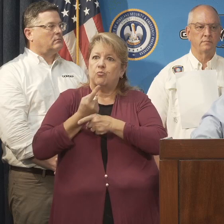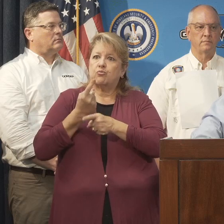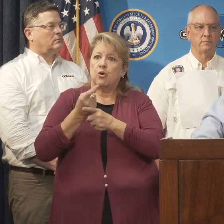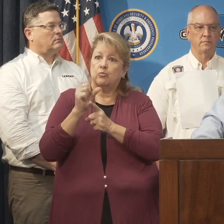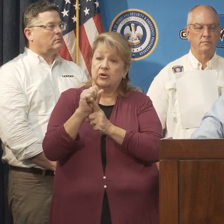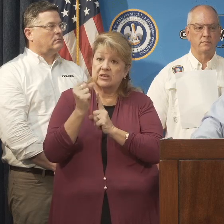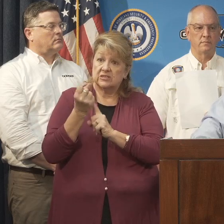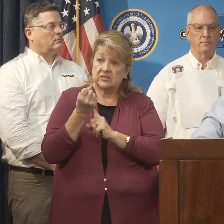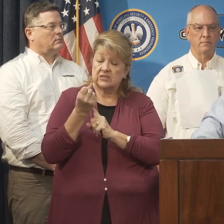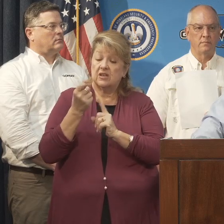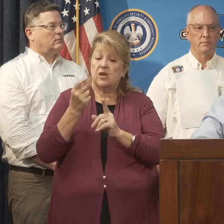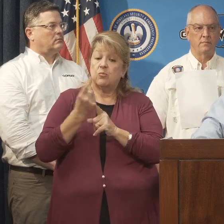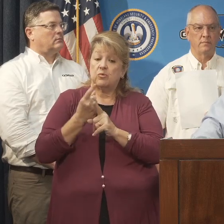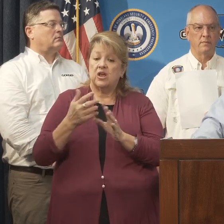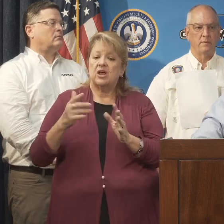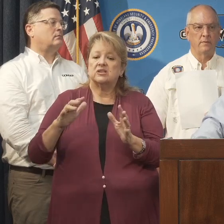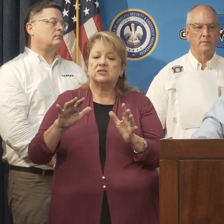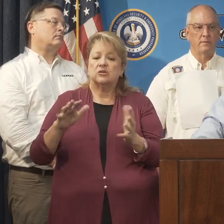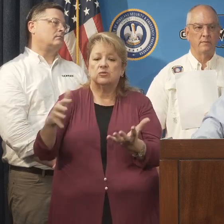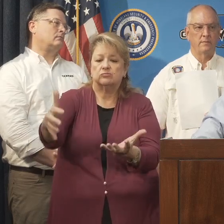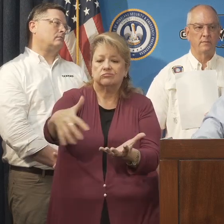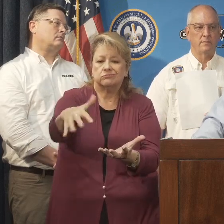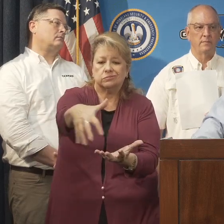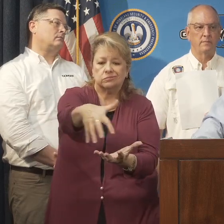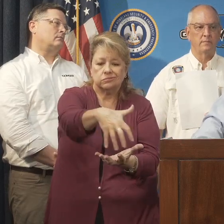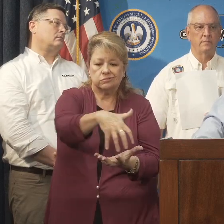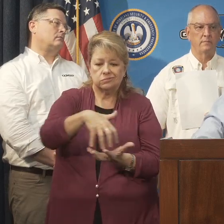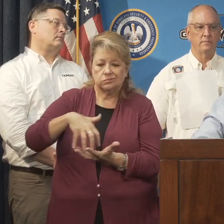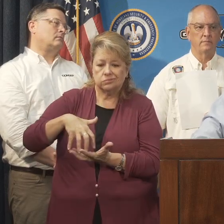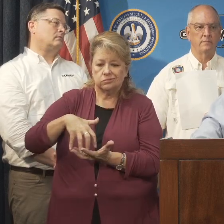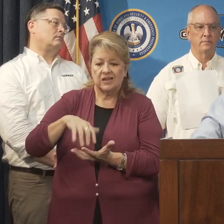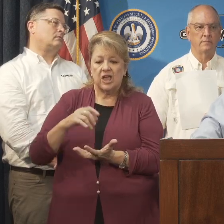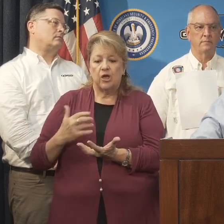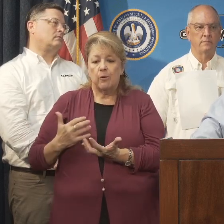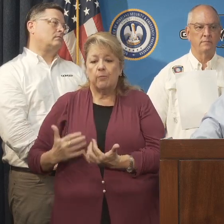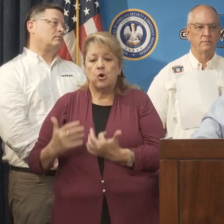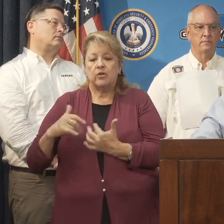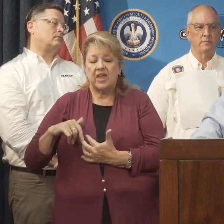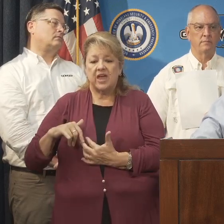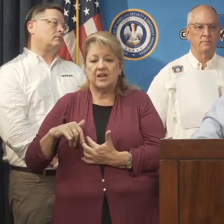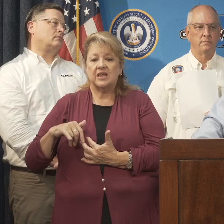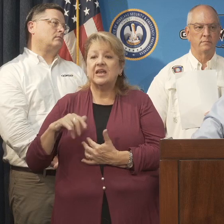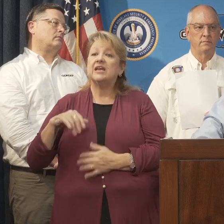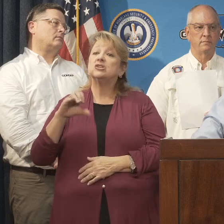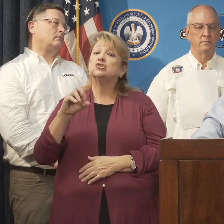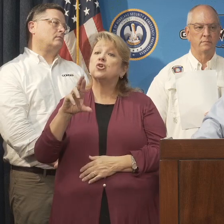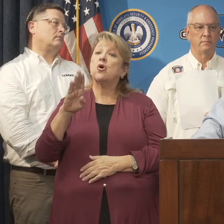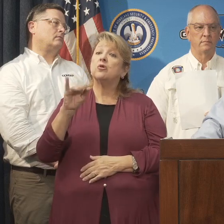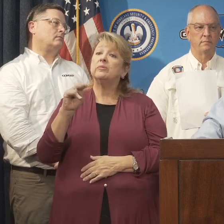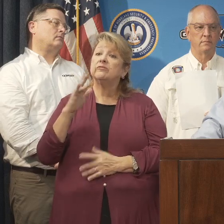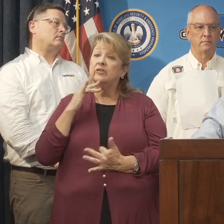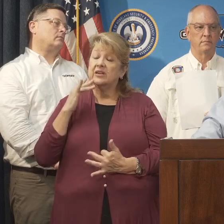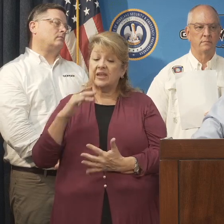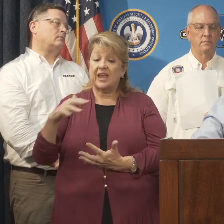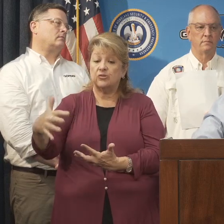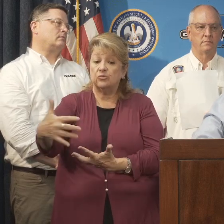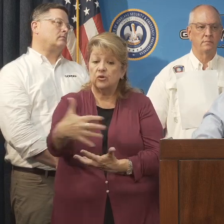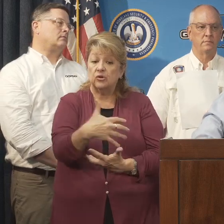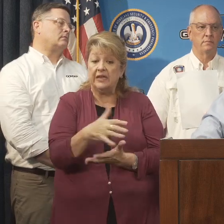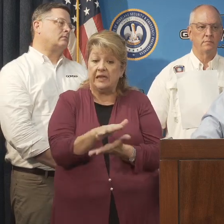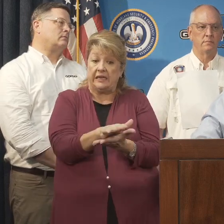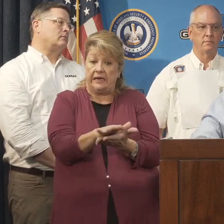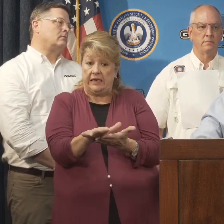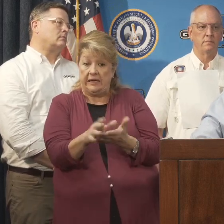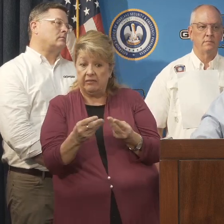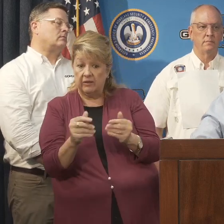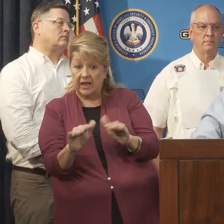up any fuel on the ground, any underbrush, but it also helps the environment because it is carbon friendly, and also encouraging private landowners